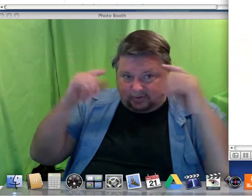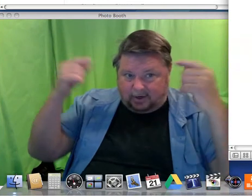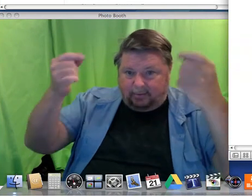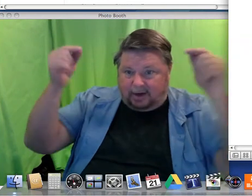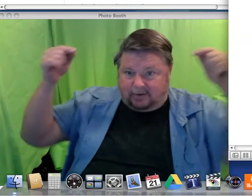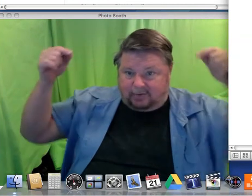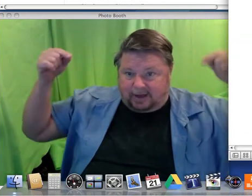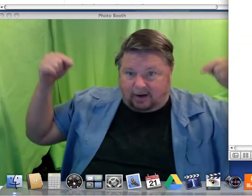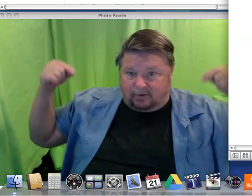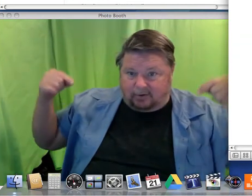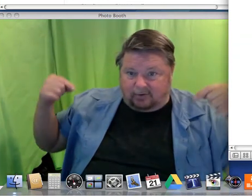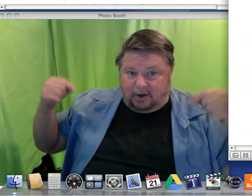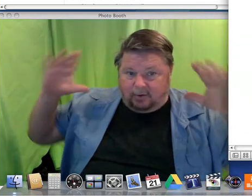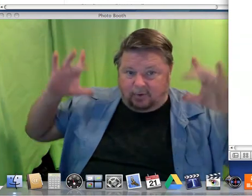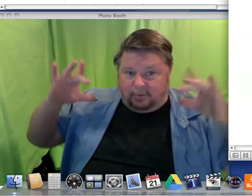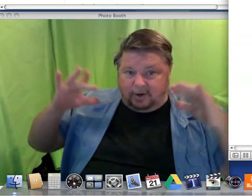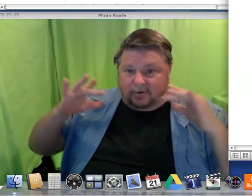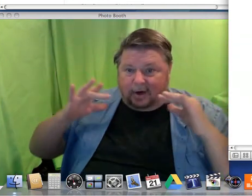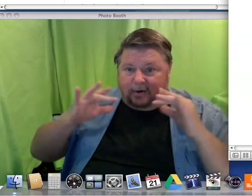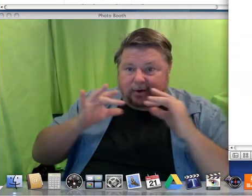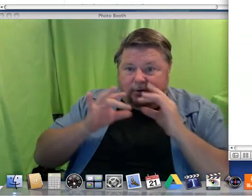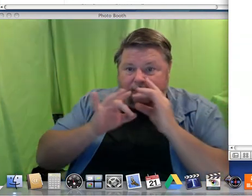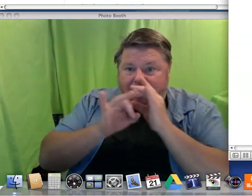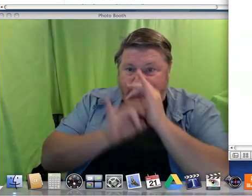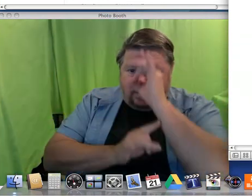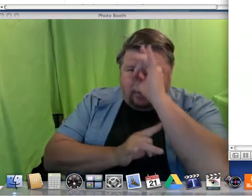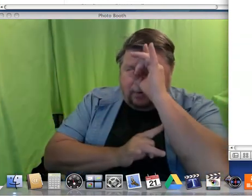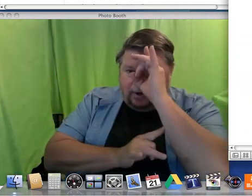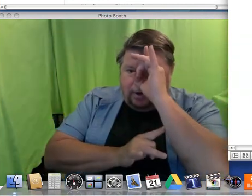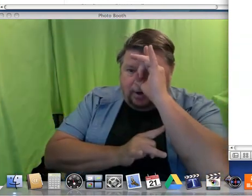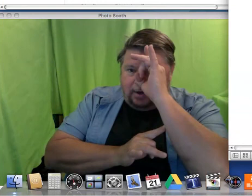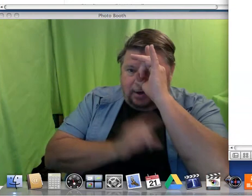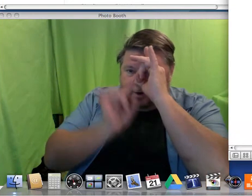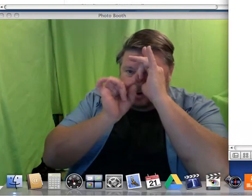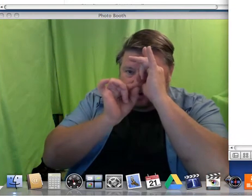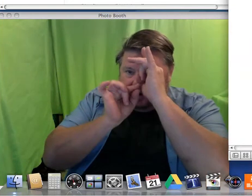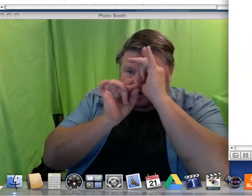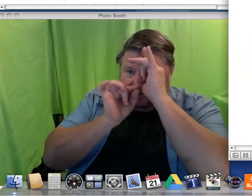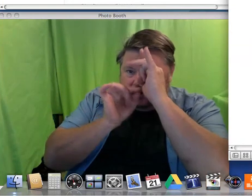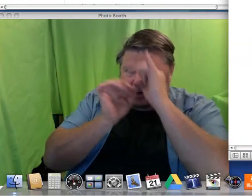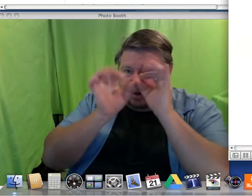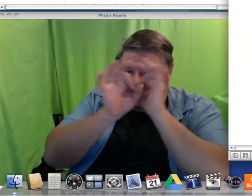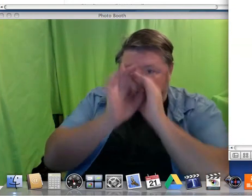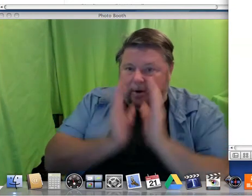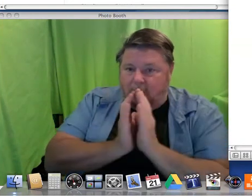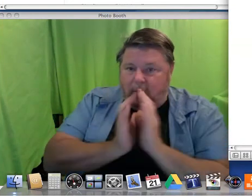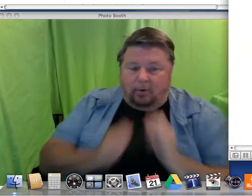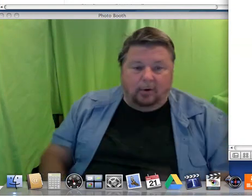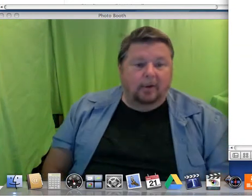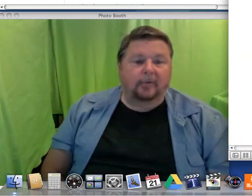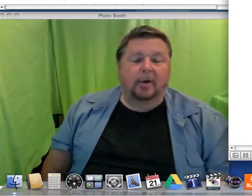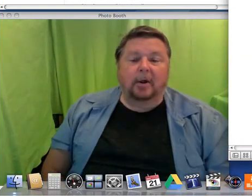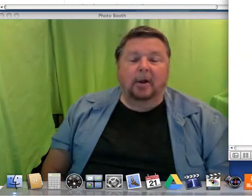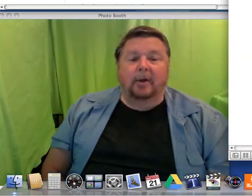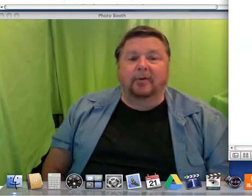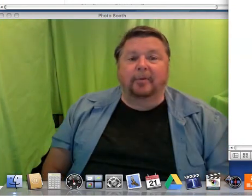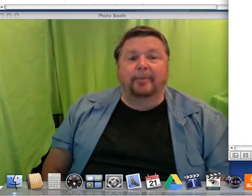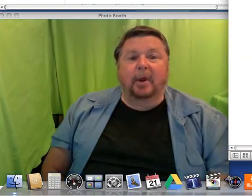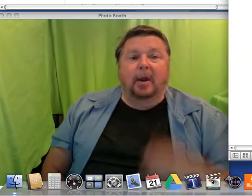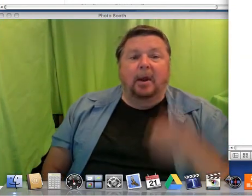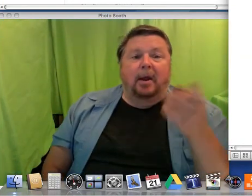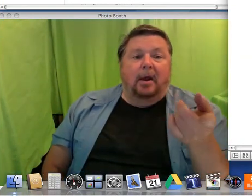diminish because the outer edges would diminish until you finally have a diminishing whole of